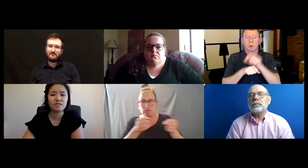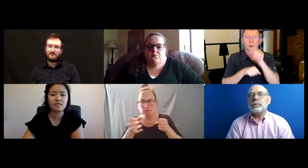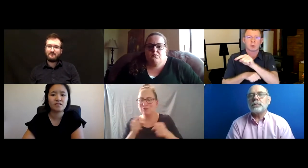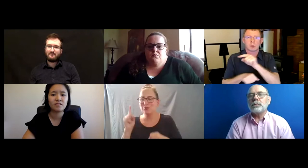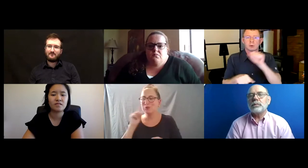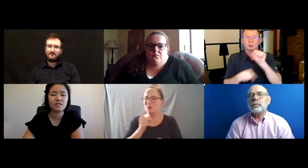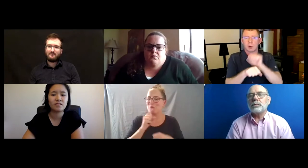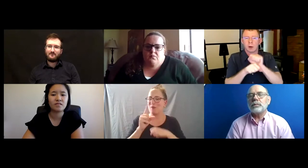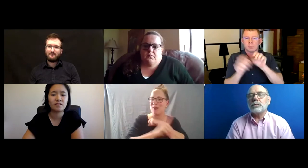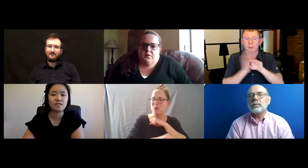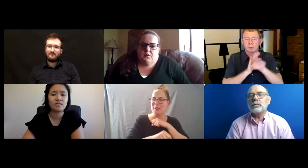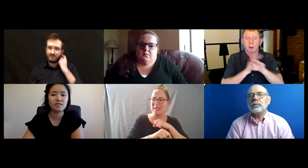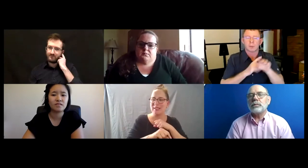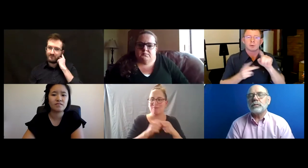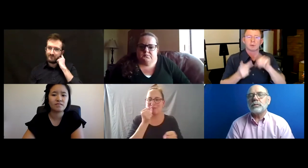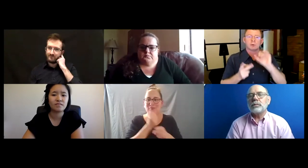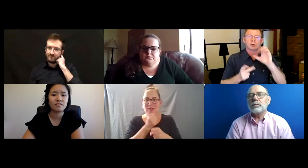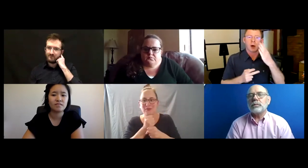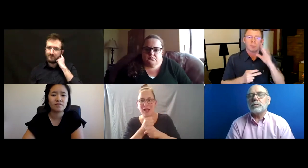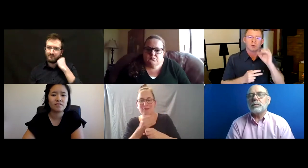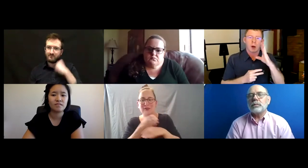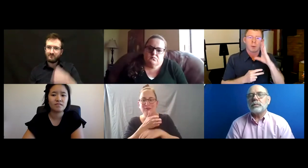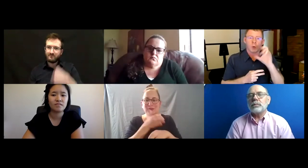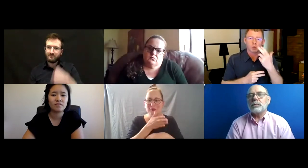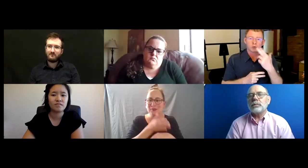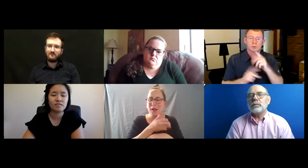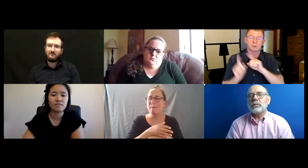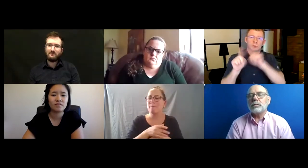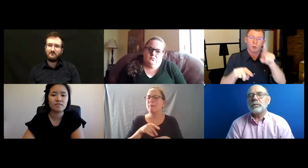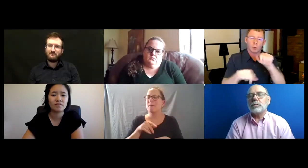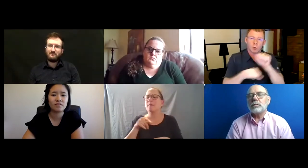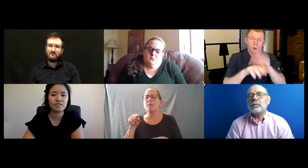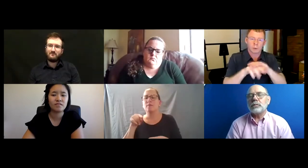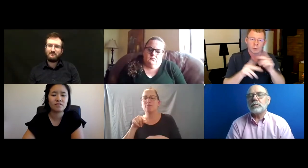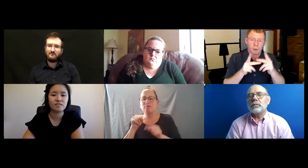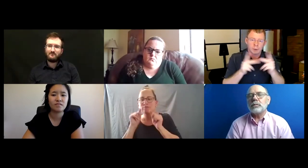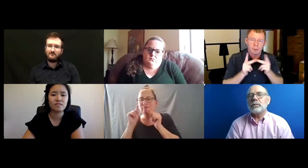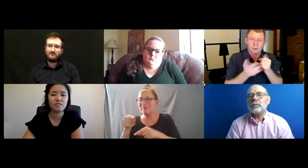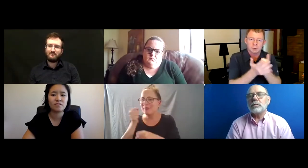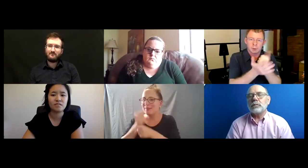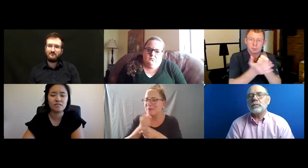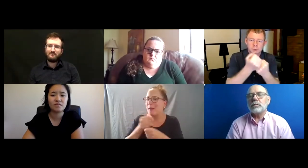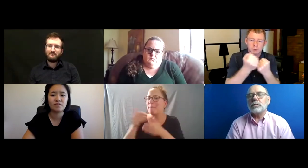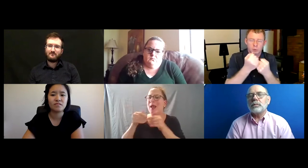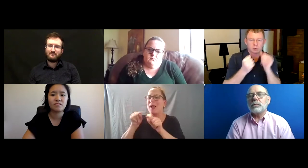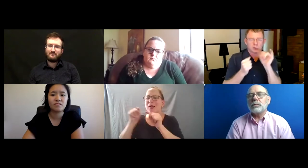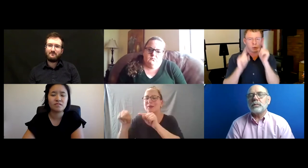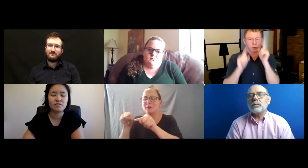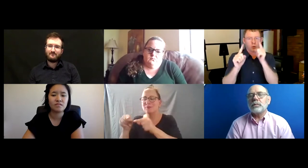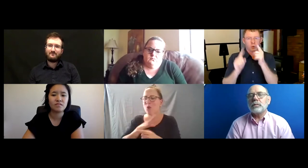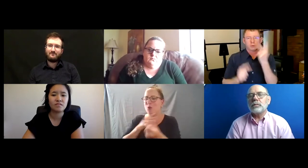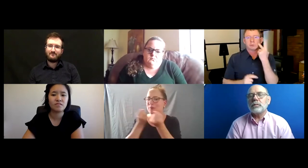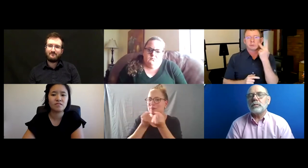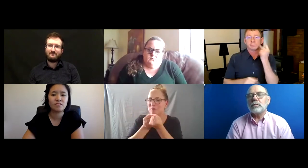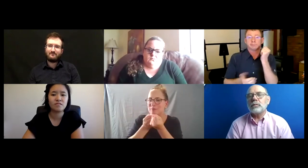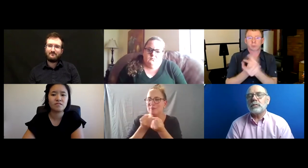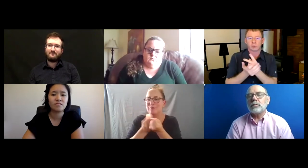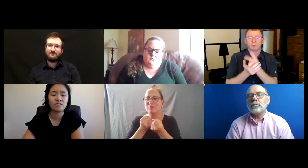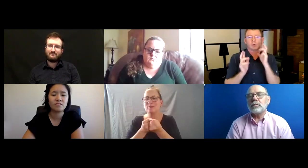for placements in different jobs. So there's job development, there's job outreach, where people are able with